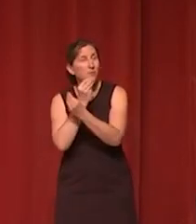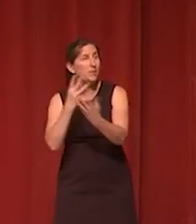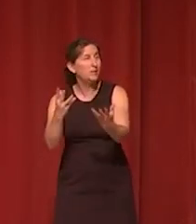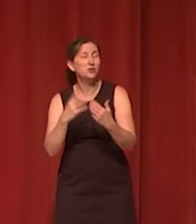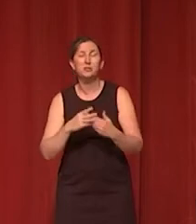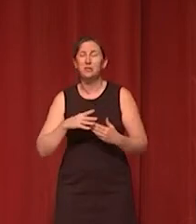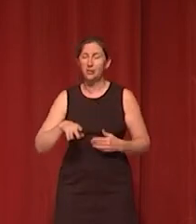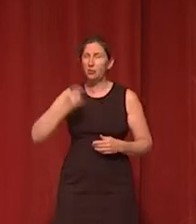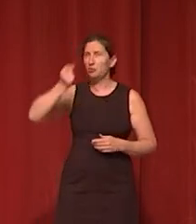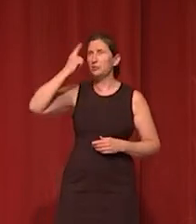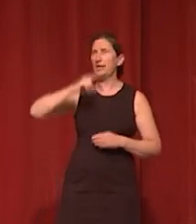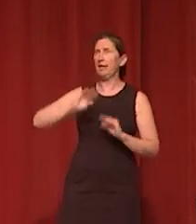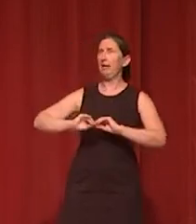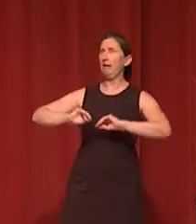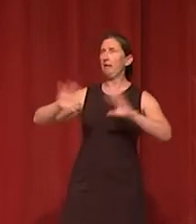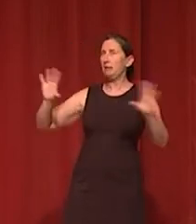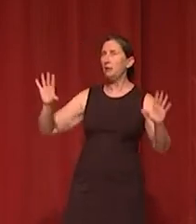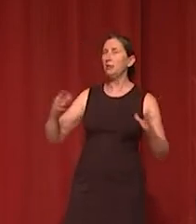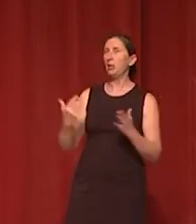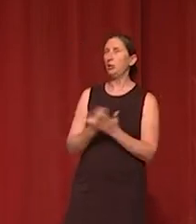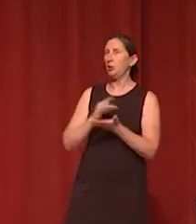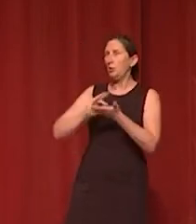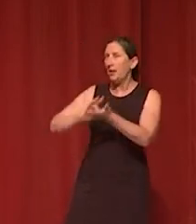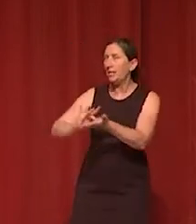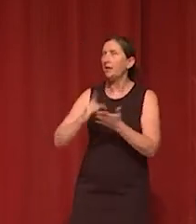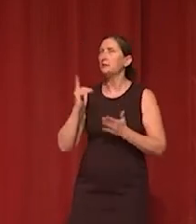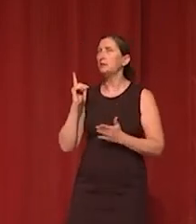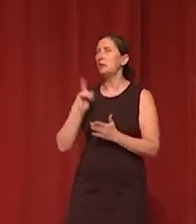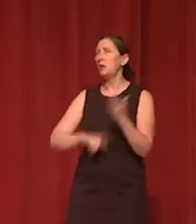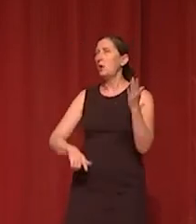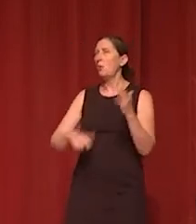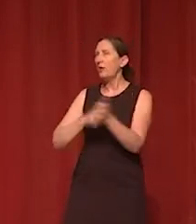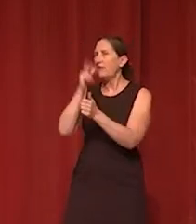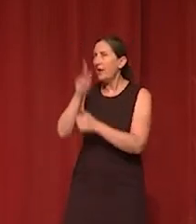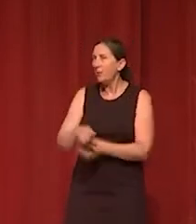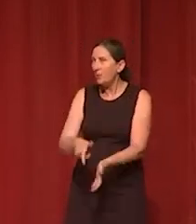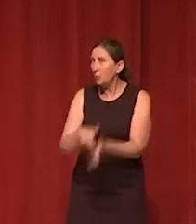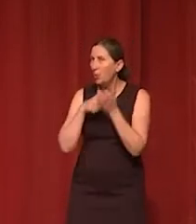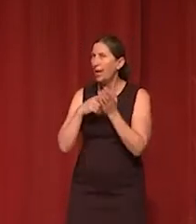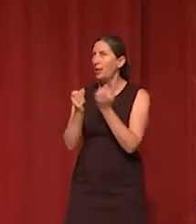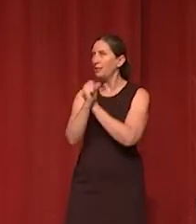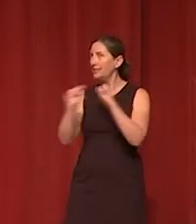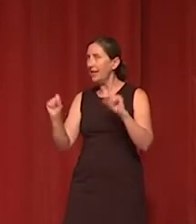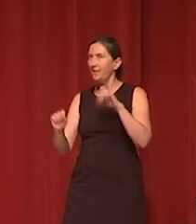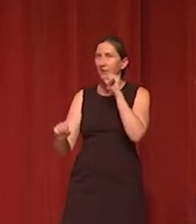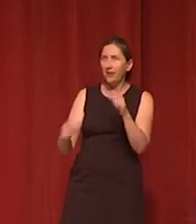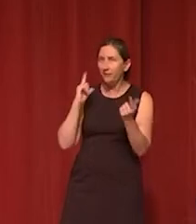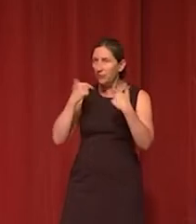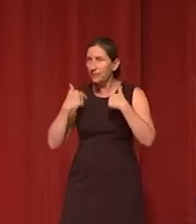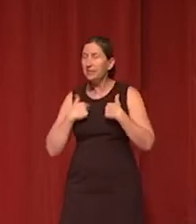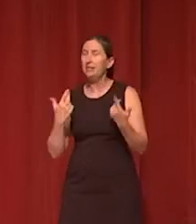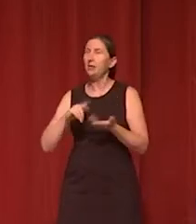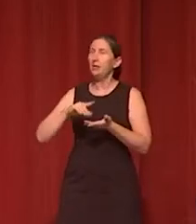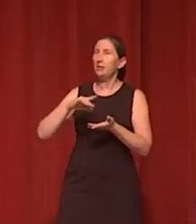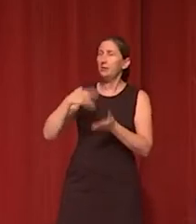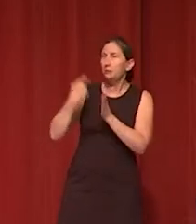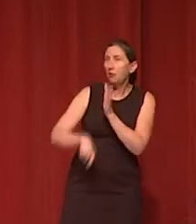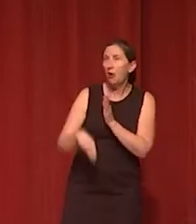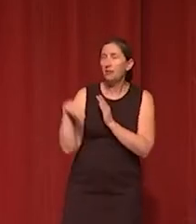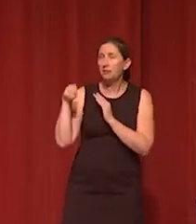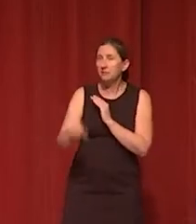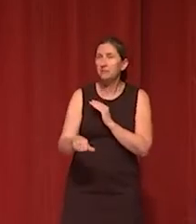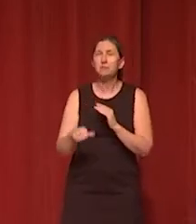may be associated with it, and any follow-up that they may need as well. So a number of those lab tests ahead of time, MRI